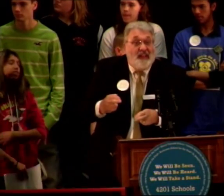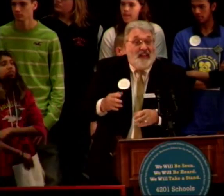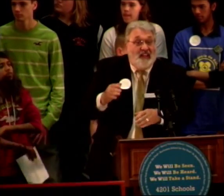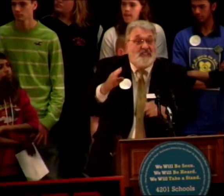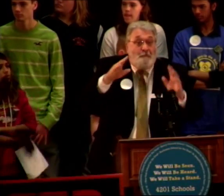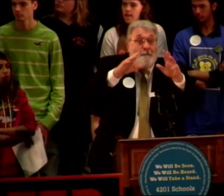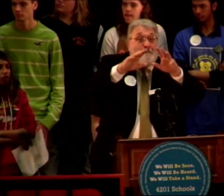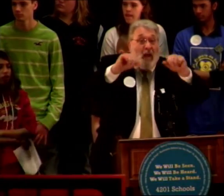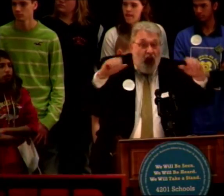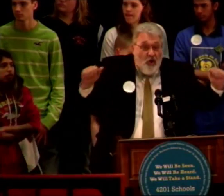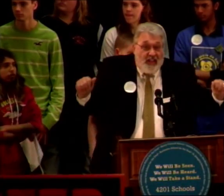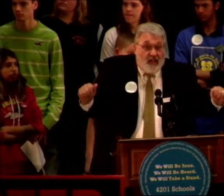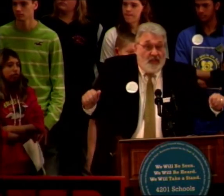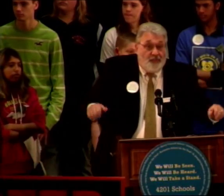is below me.